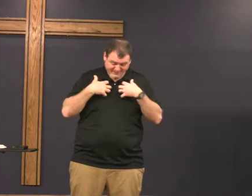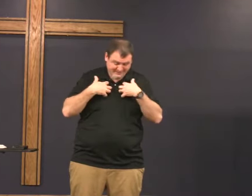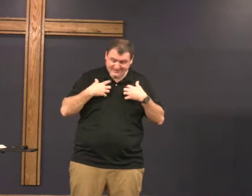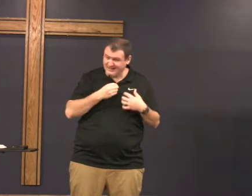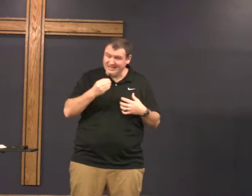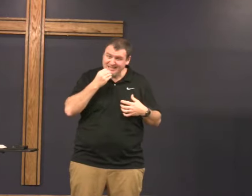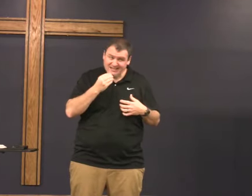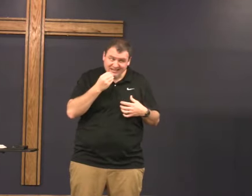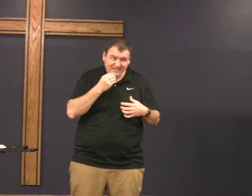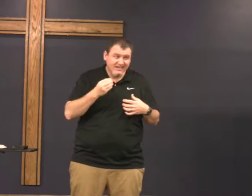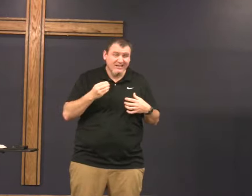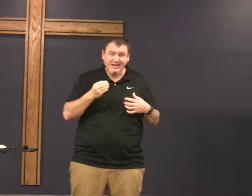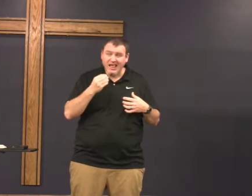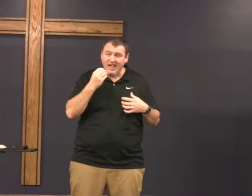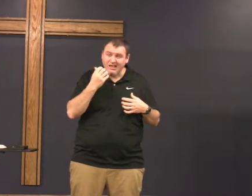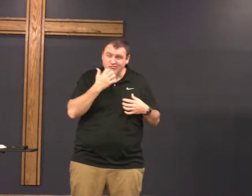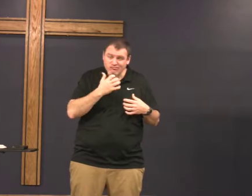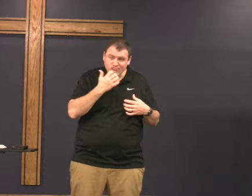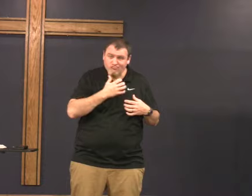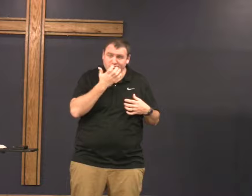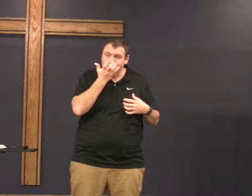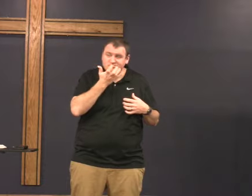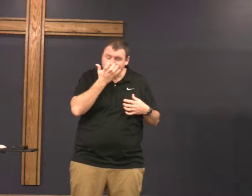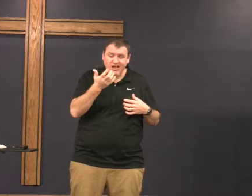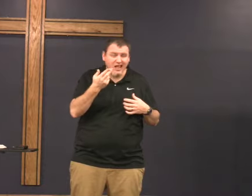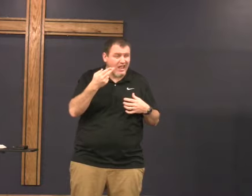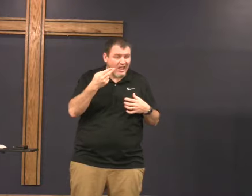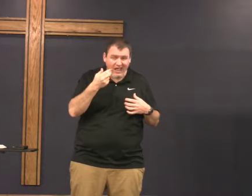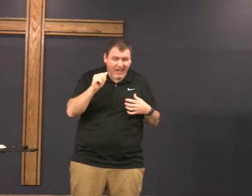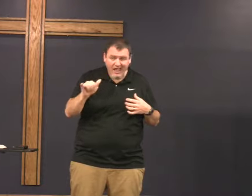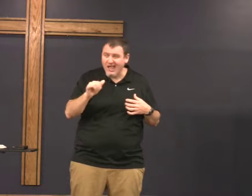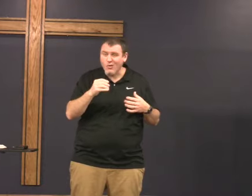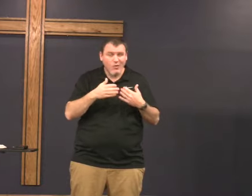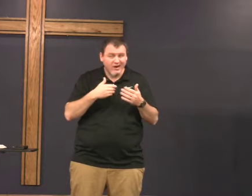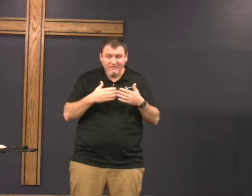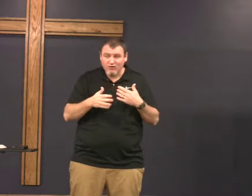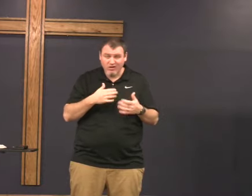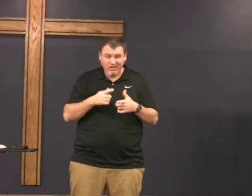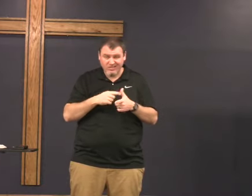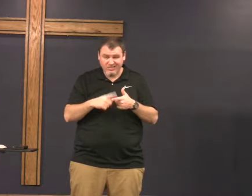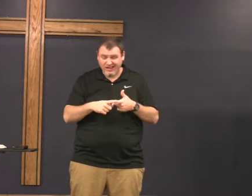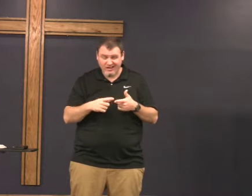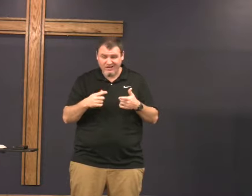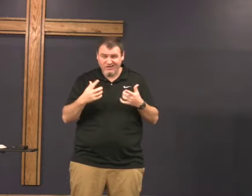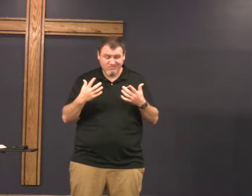I mean, he looked like a bear, and he had grass, hay, you know,